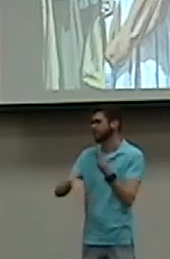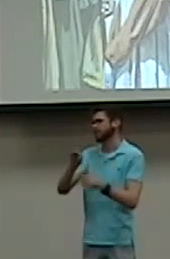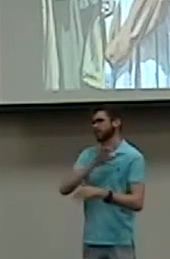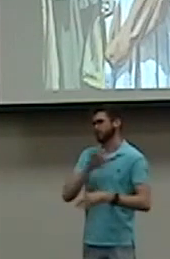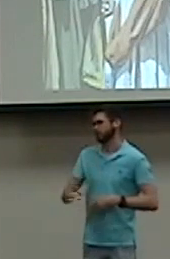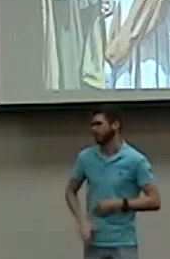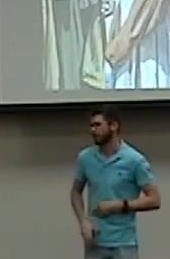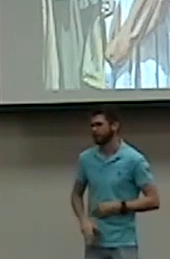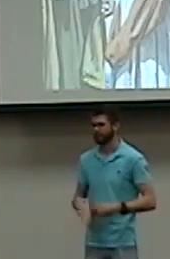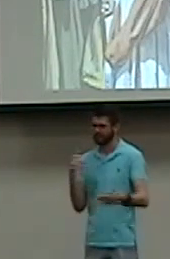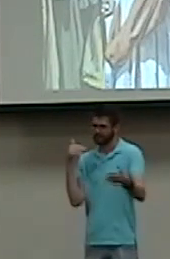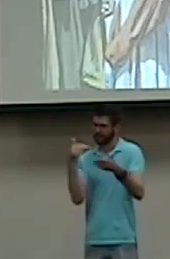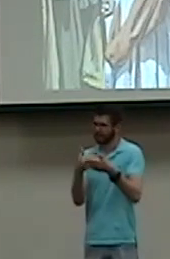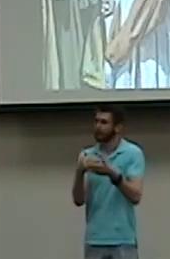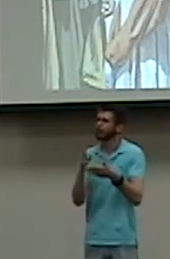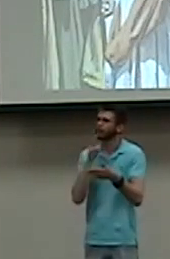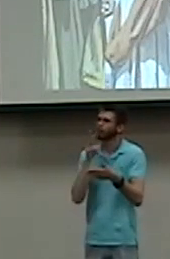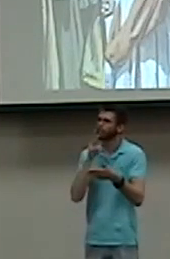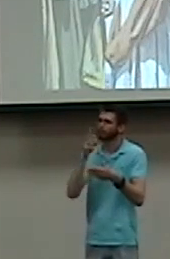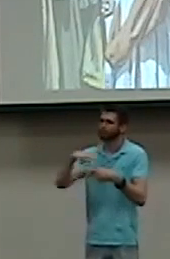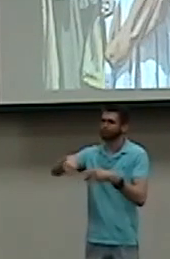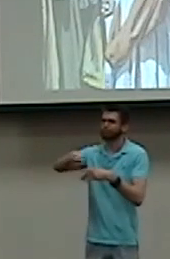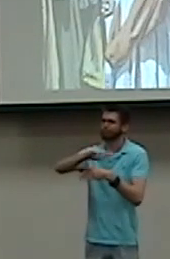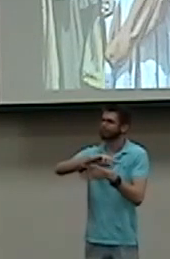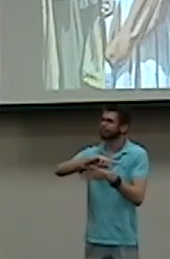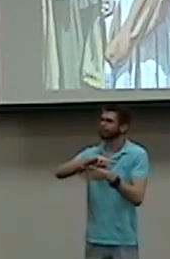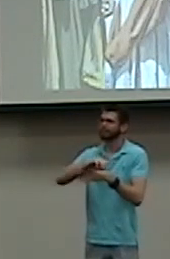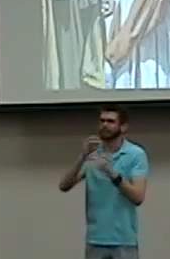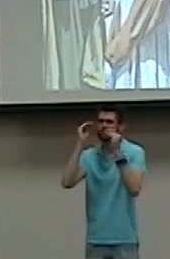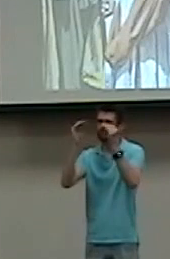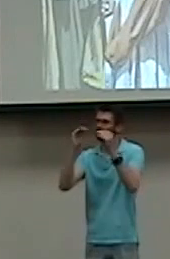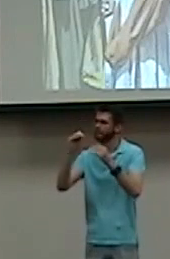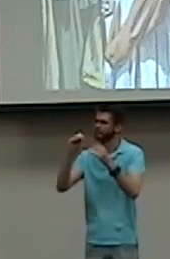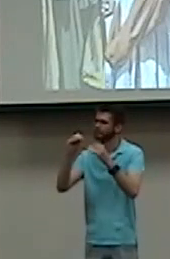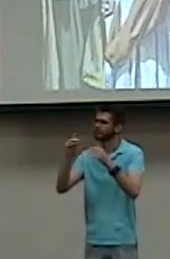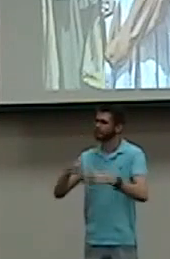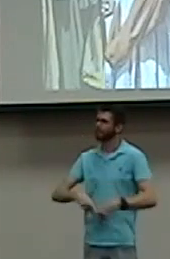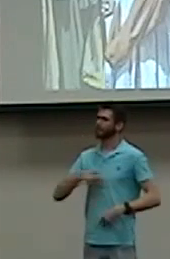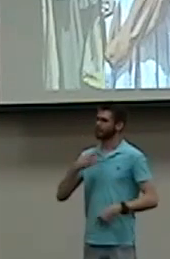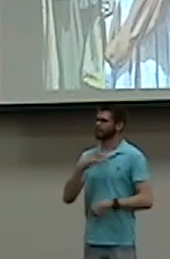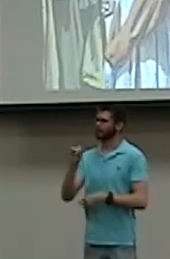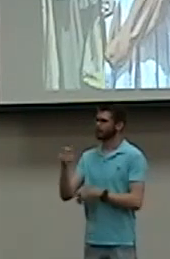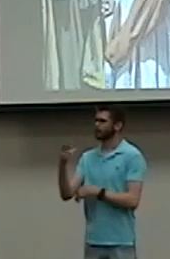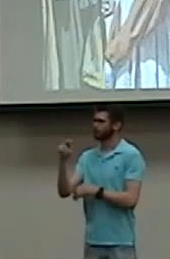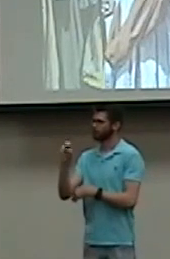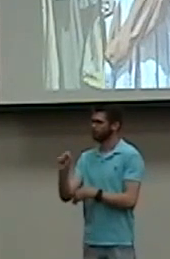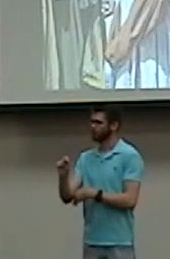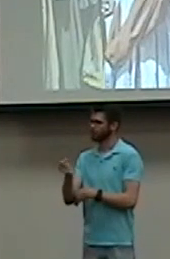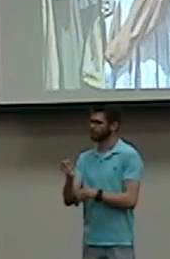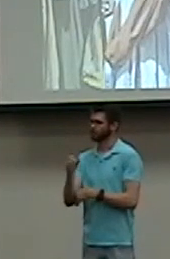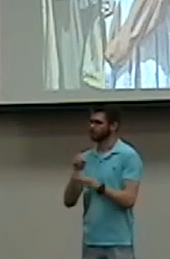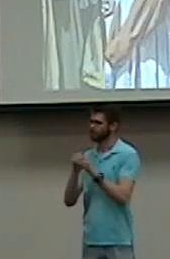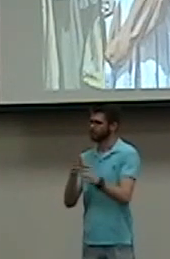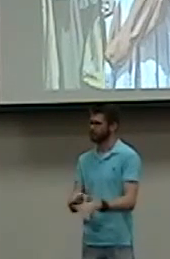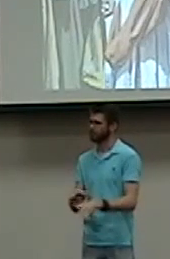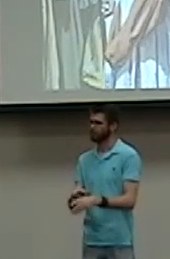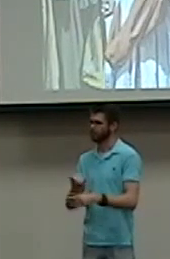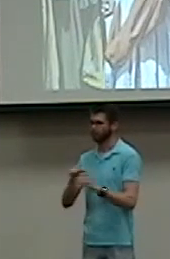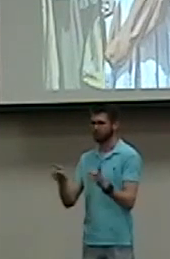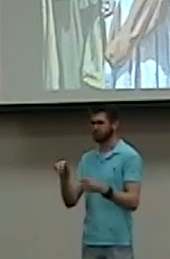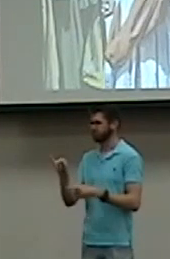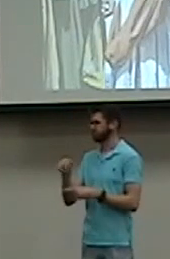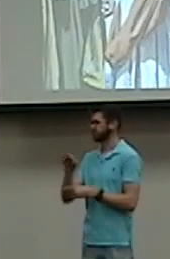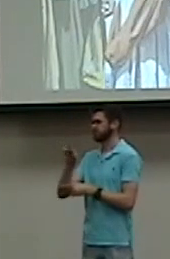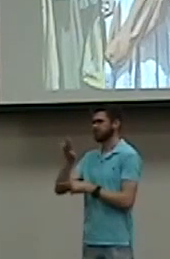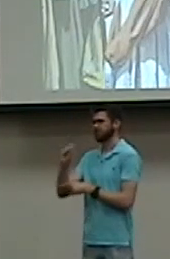by the lakeside, teaching the Pharisees and John's disciples. But Jairus doesn't care. He